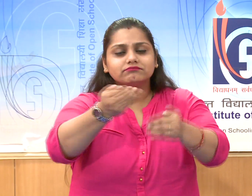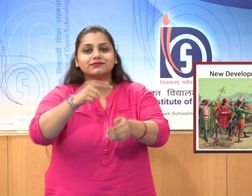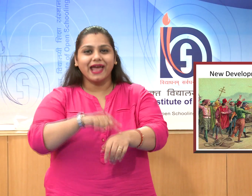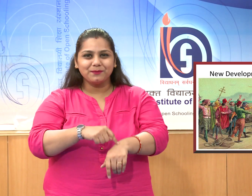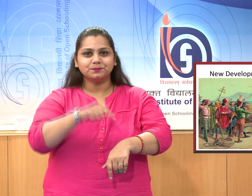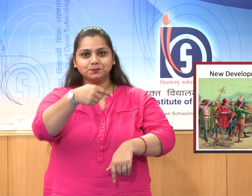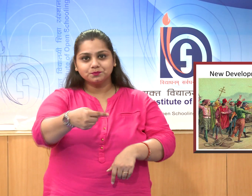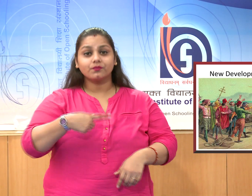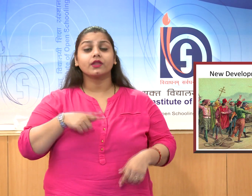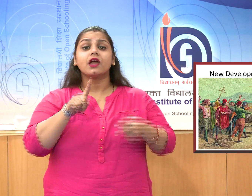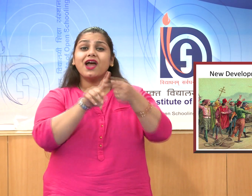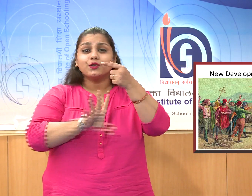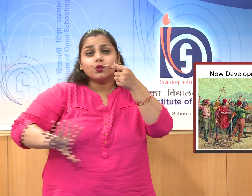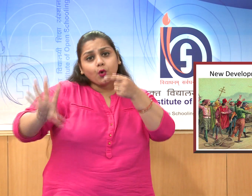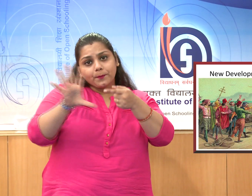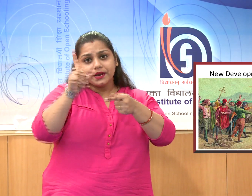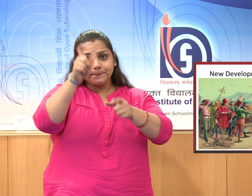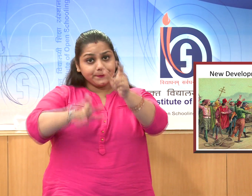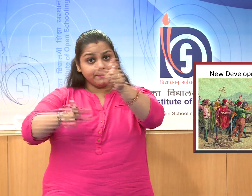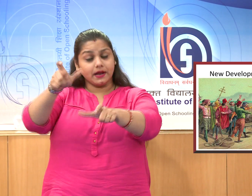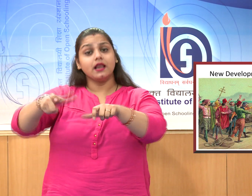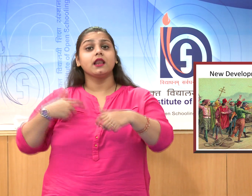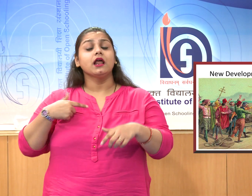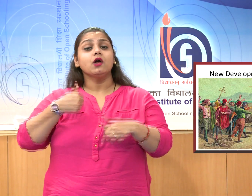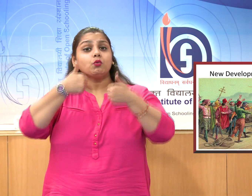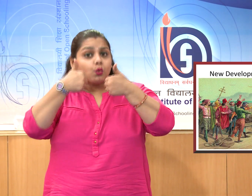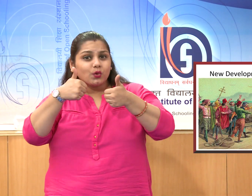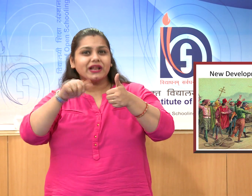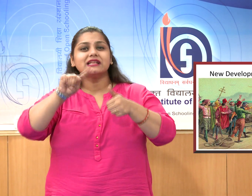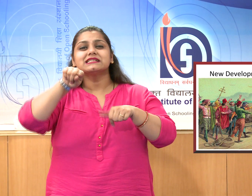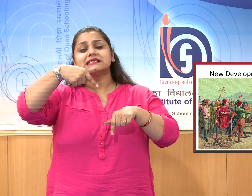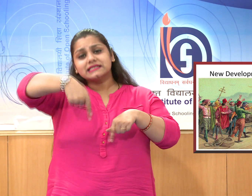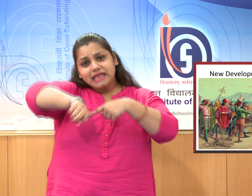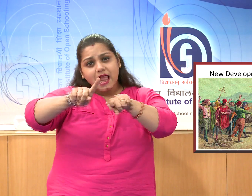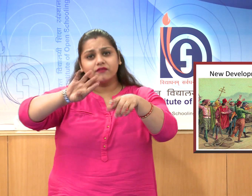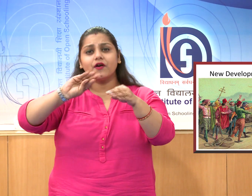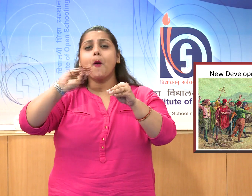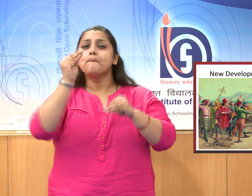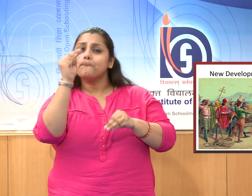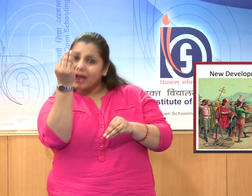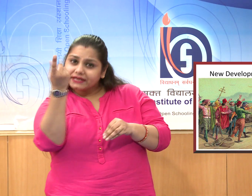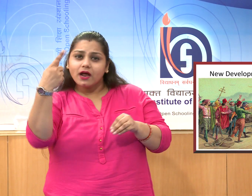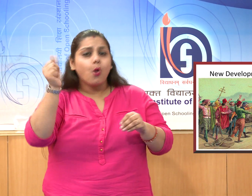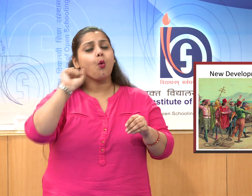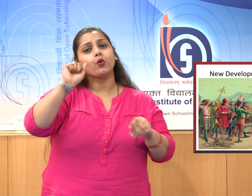the Europeans greatly improved their standard of living.